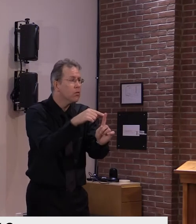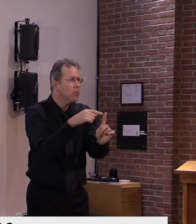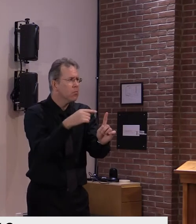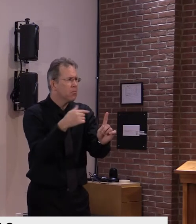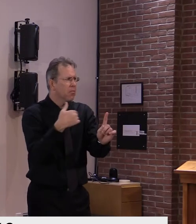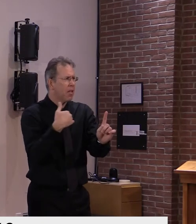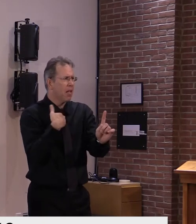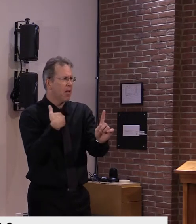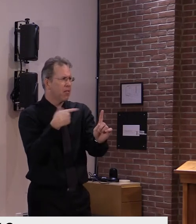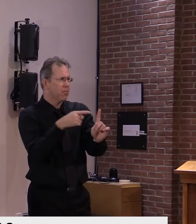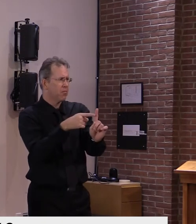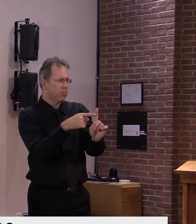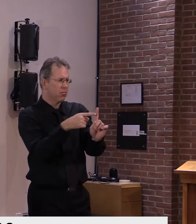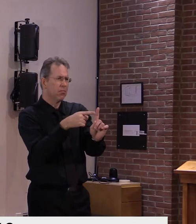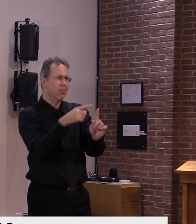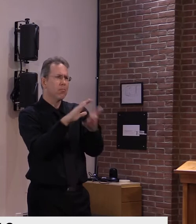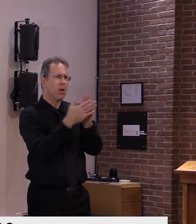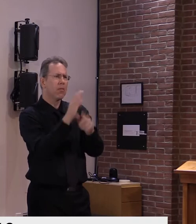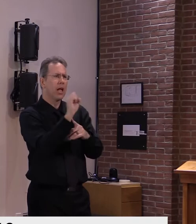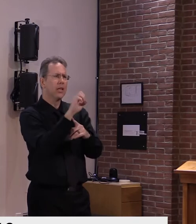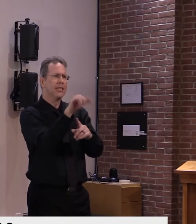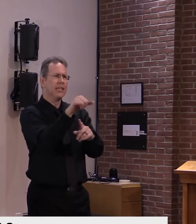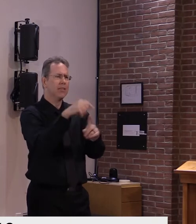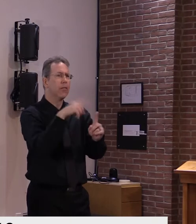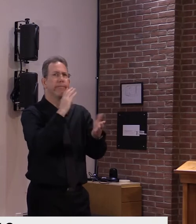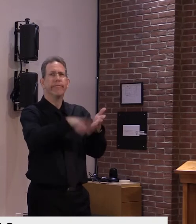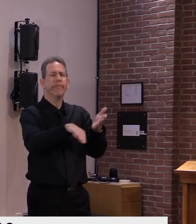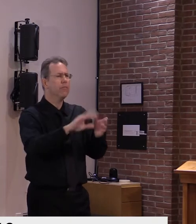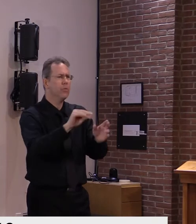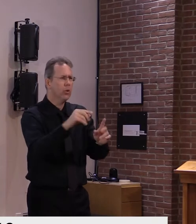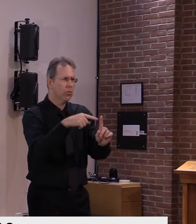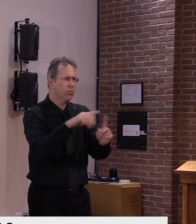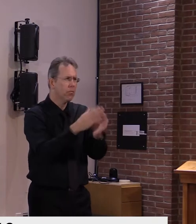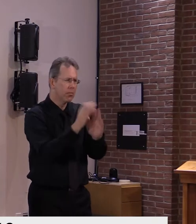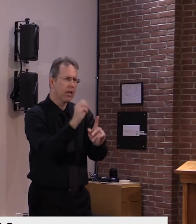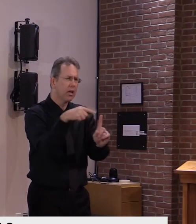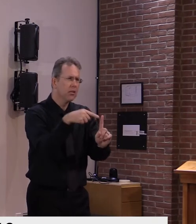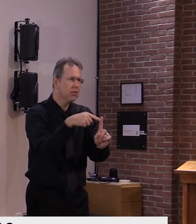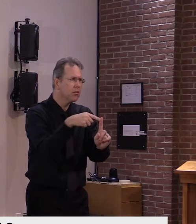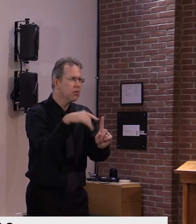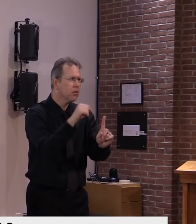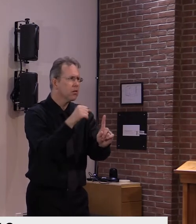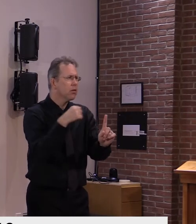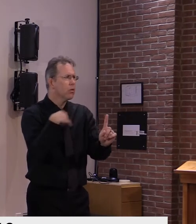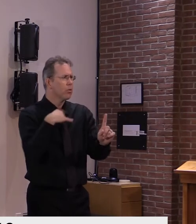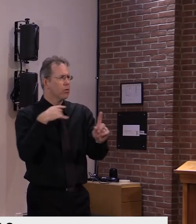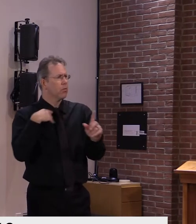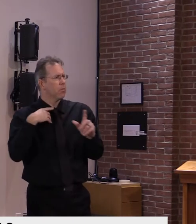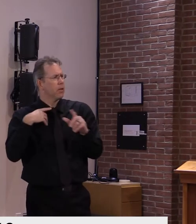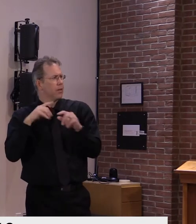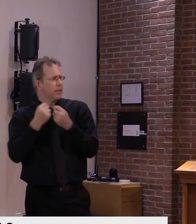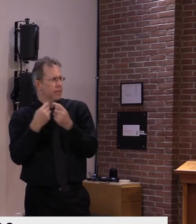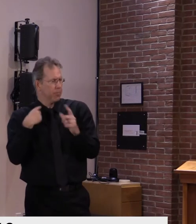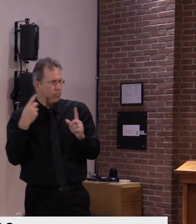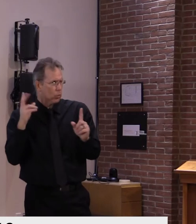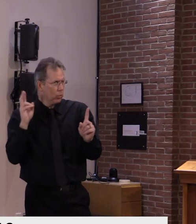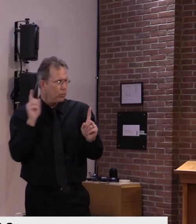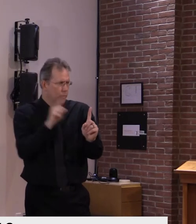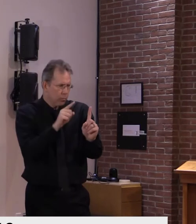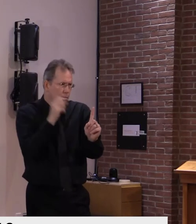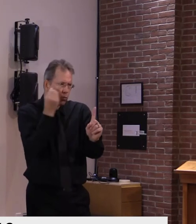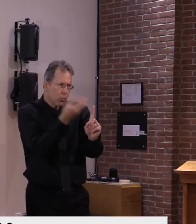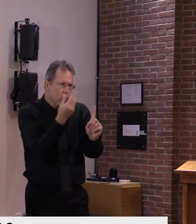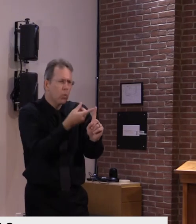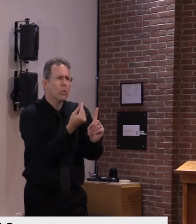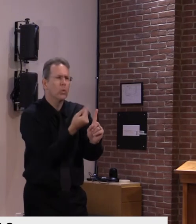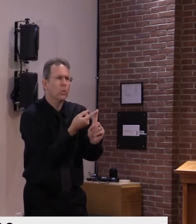case. They are given the proper guidance about what they should do. And then we determine, based on